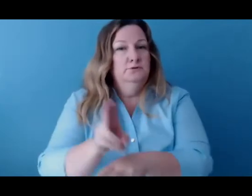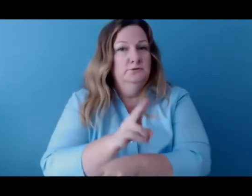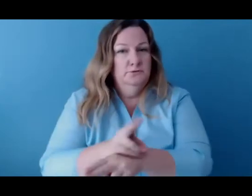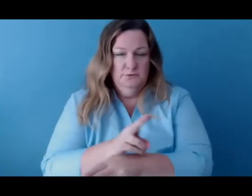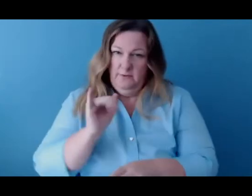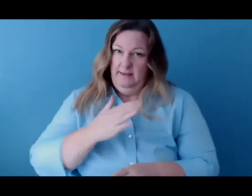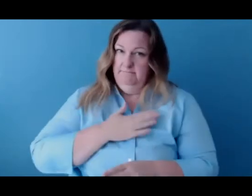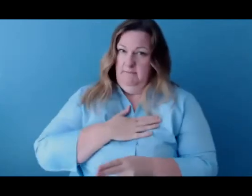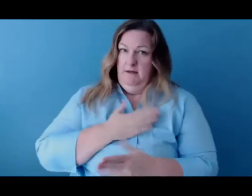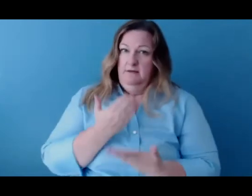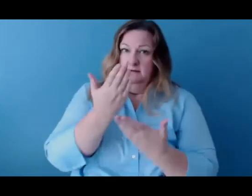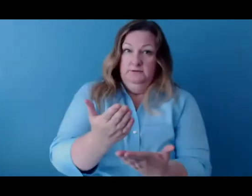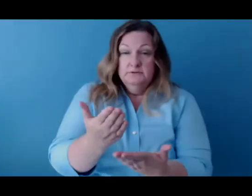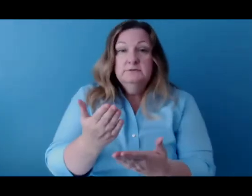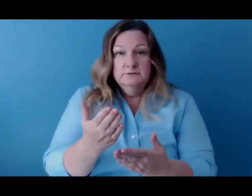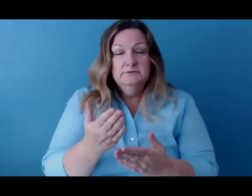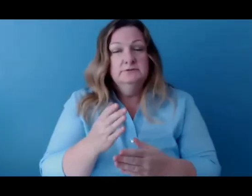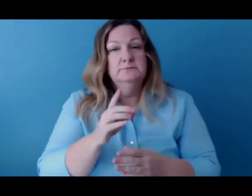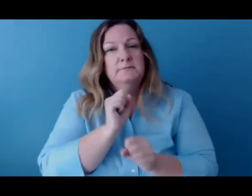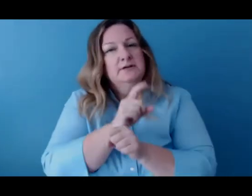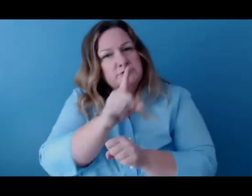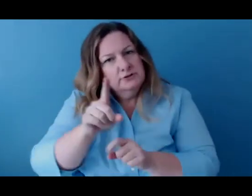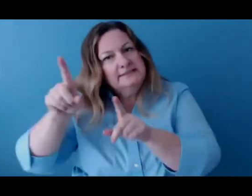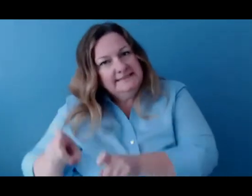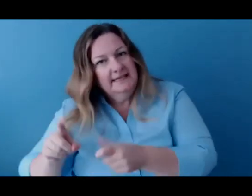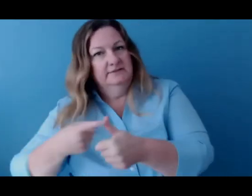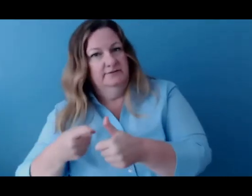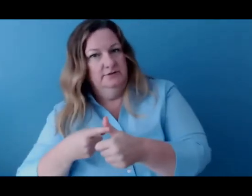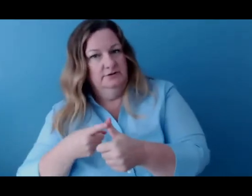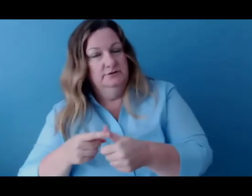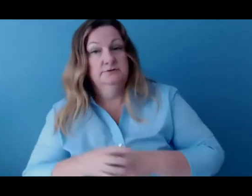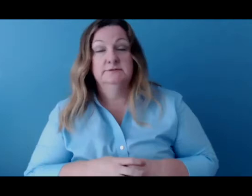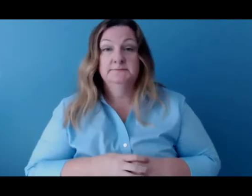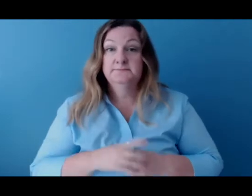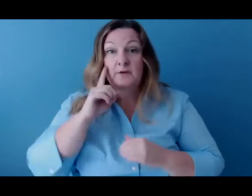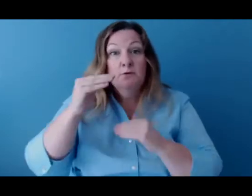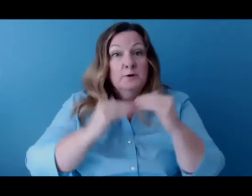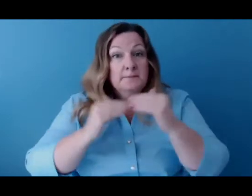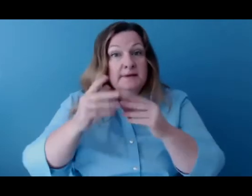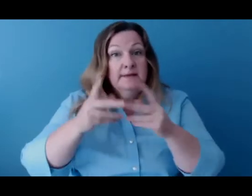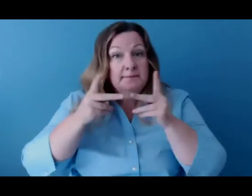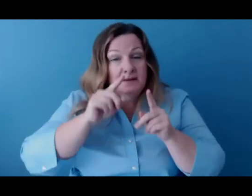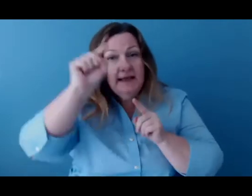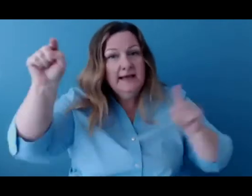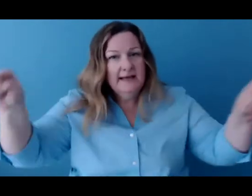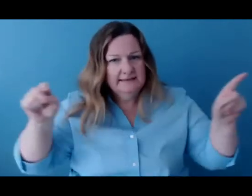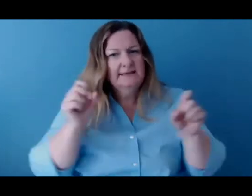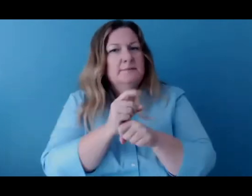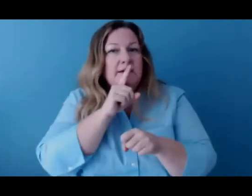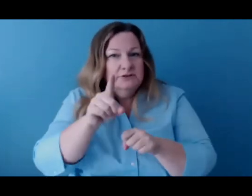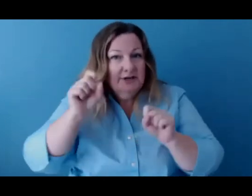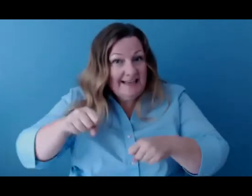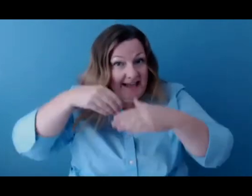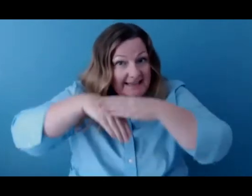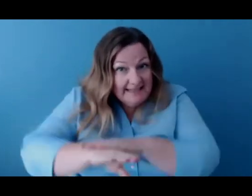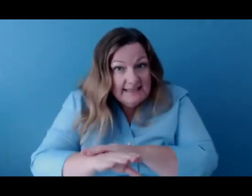would want to go, and just making sure. I think the facilities in which you would do this, they're accessible for the most part, and most of them are county buildings. I feel